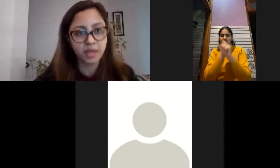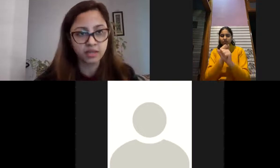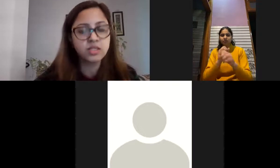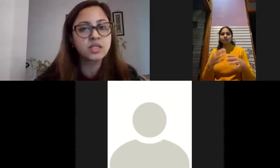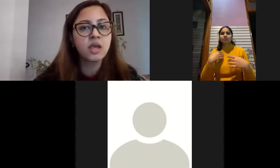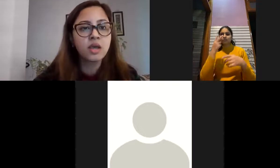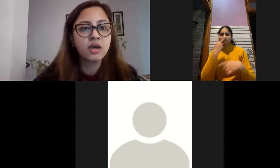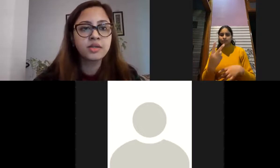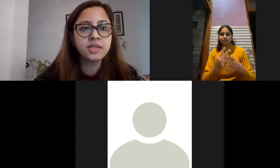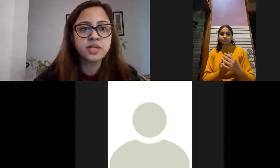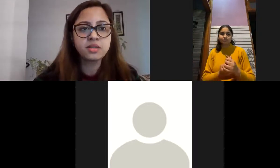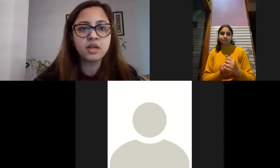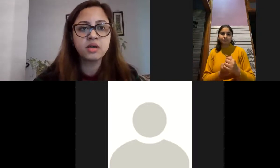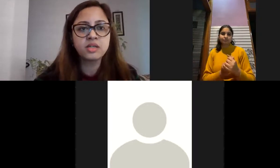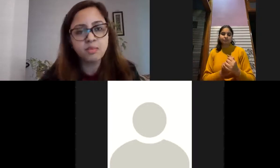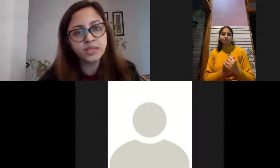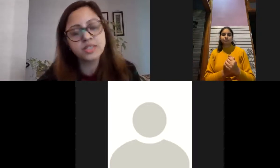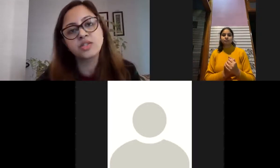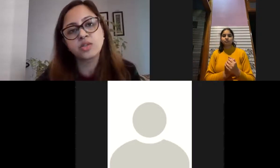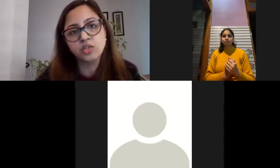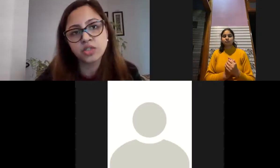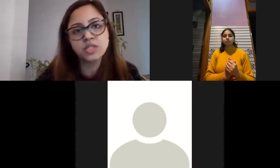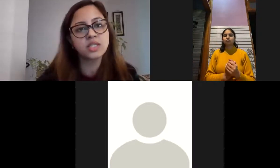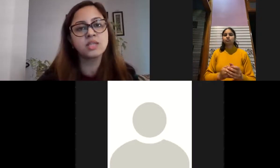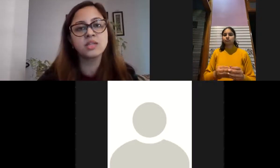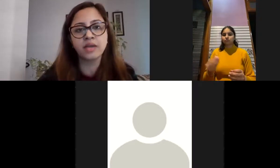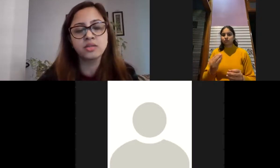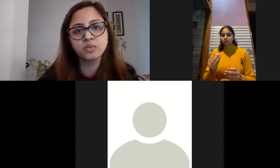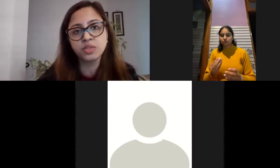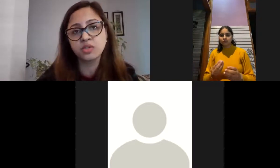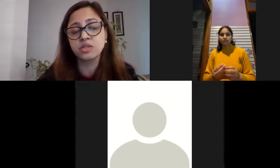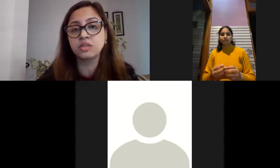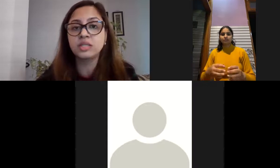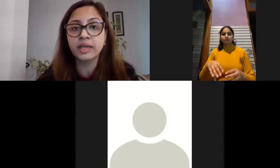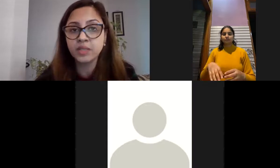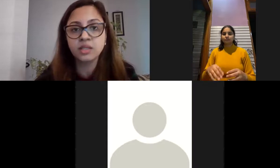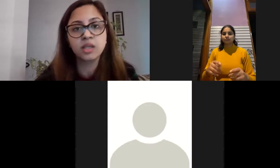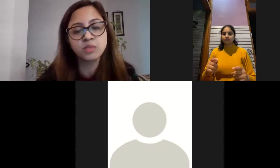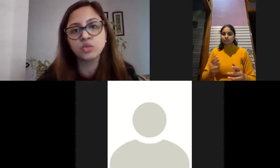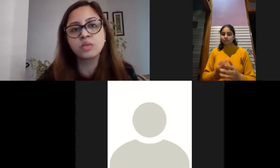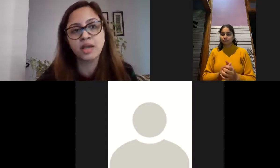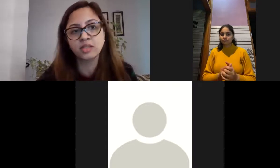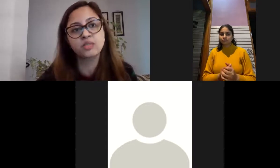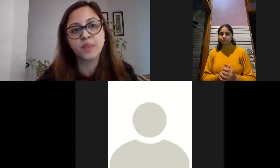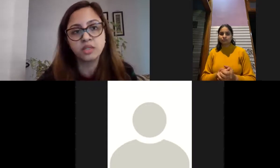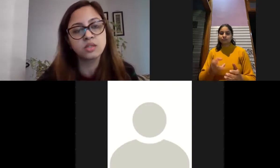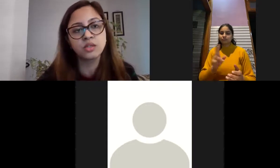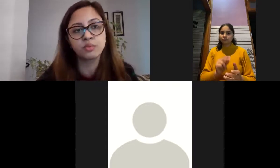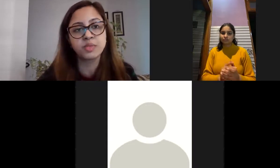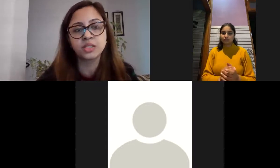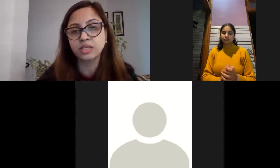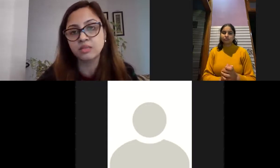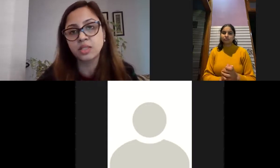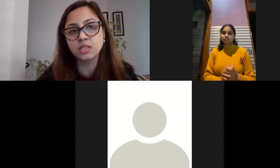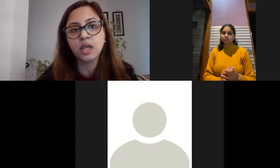inequity, and madness. There are complicit structures in the narrative which return time and again to the max spectacle